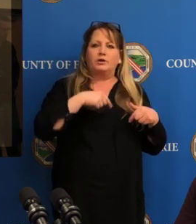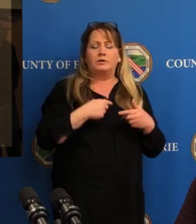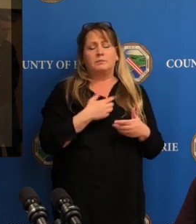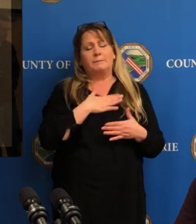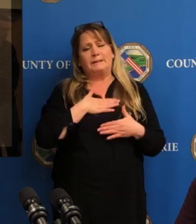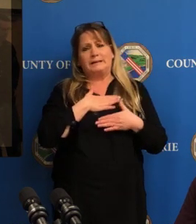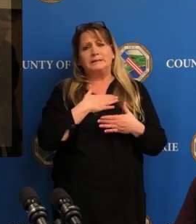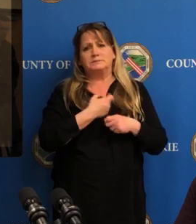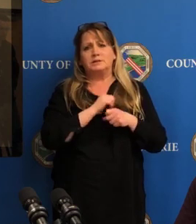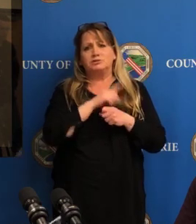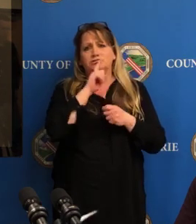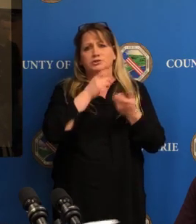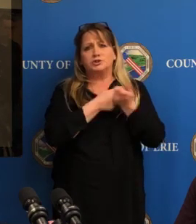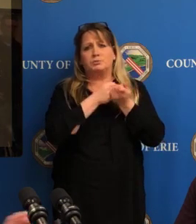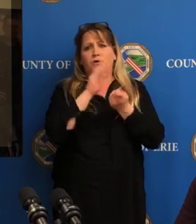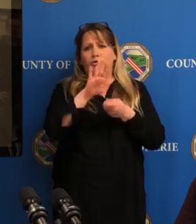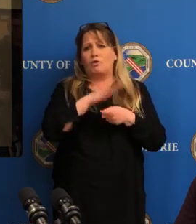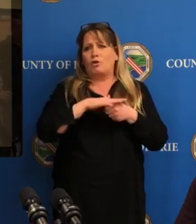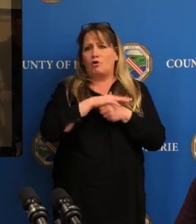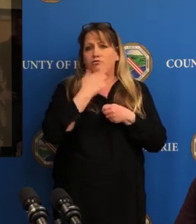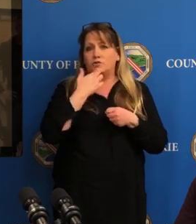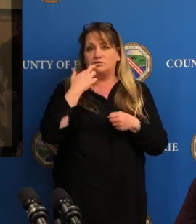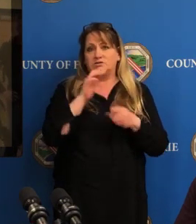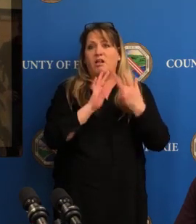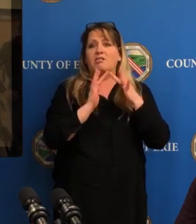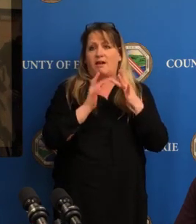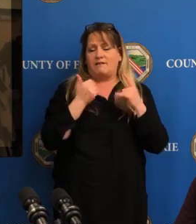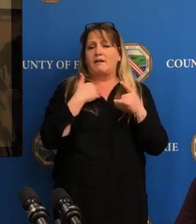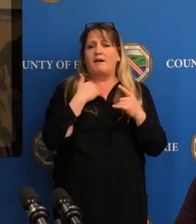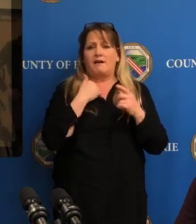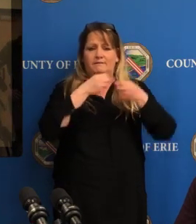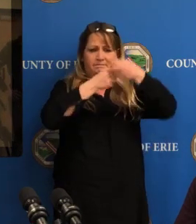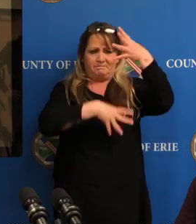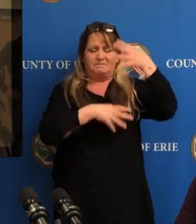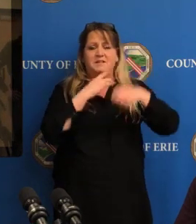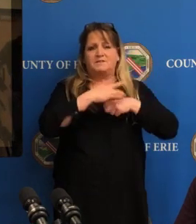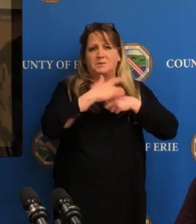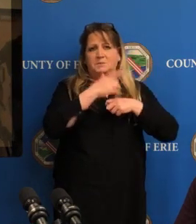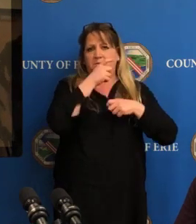restaurants, and you can go online and find a lot of them that are available right now.